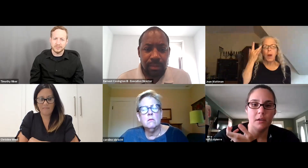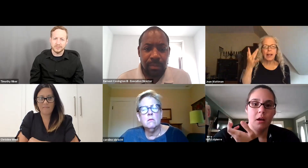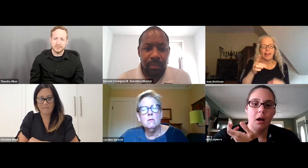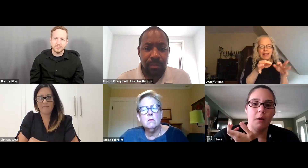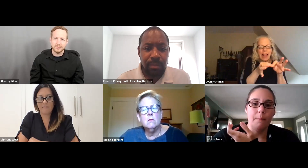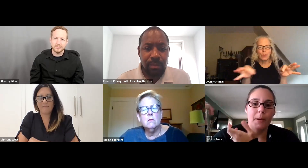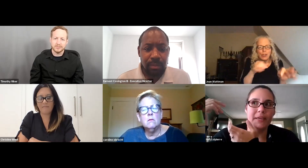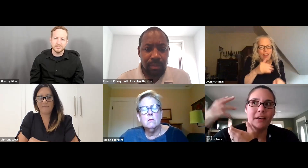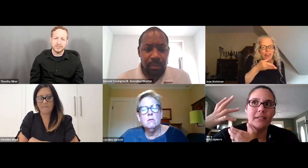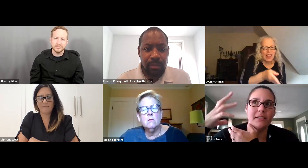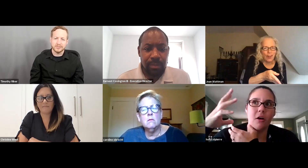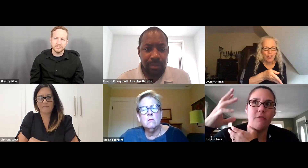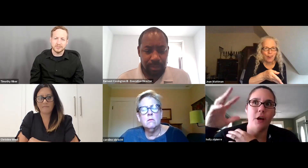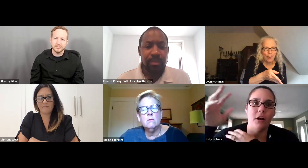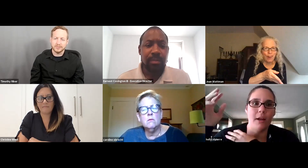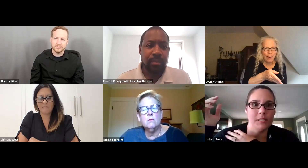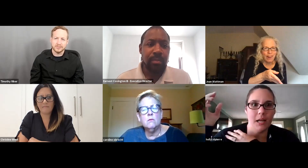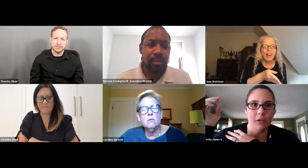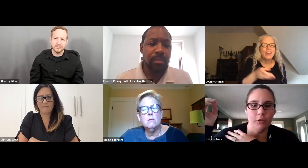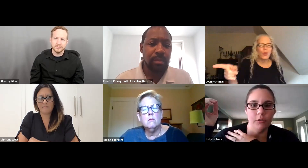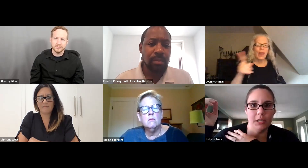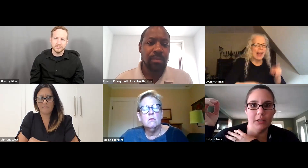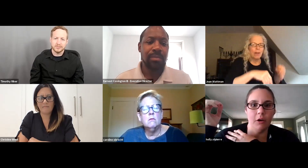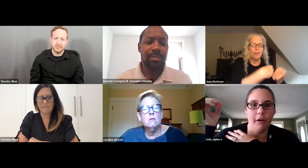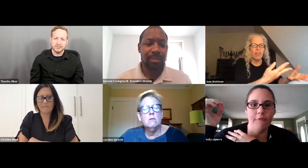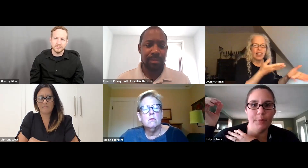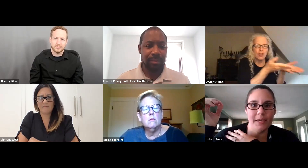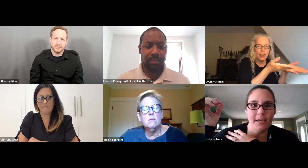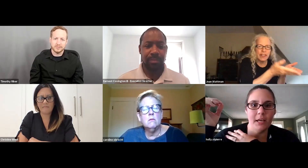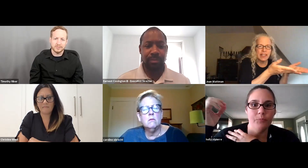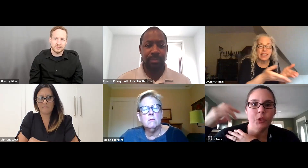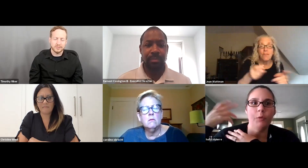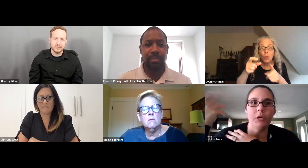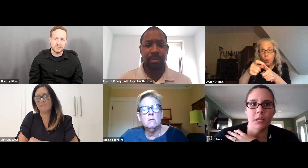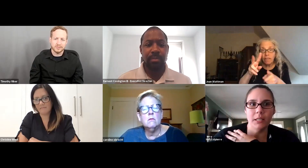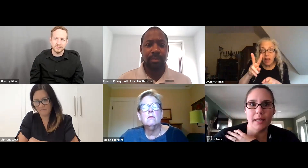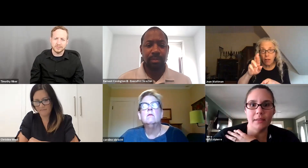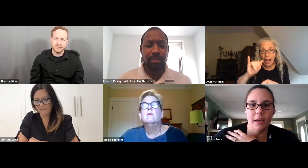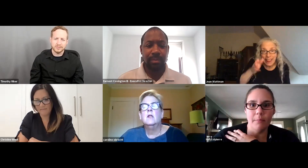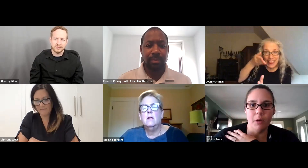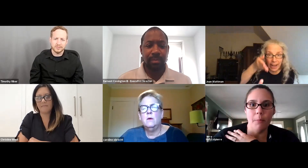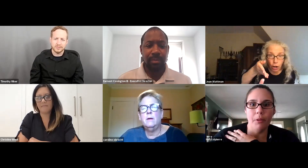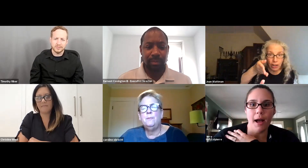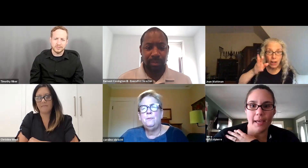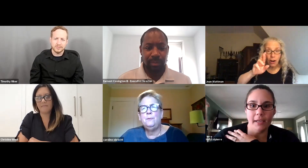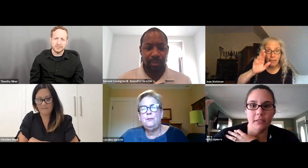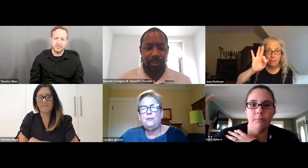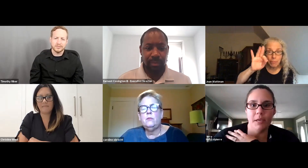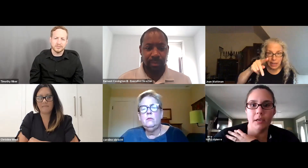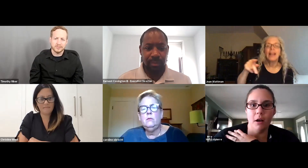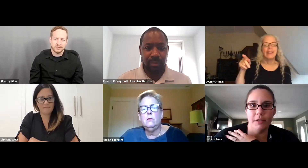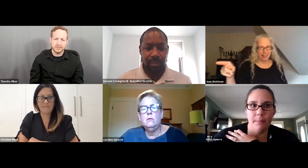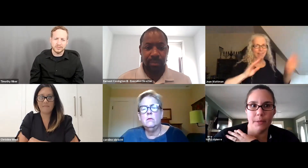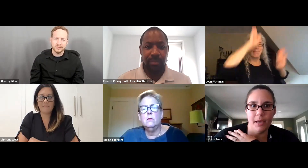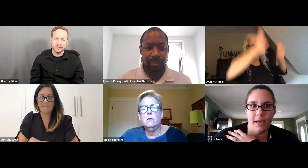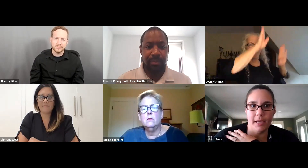services. But because VRI was not included in the RFP, we couldn't let them apply to